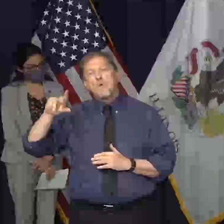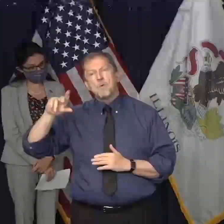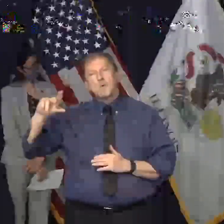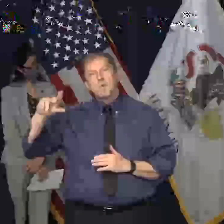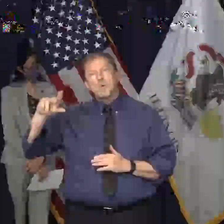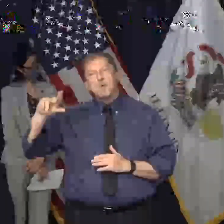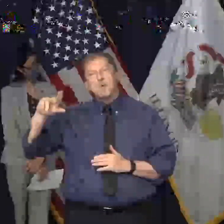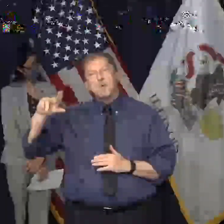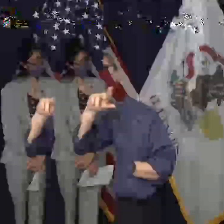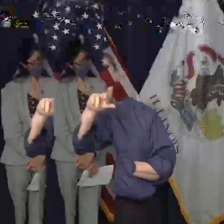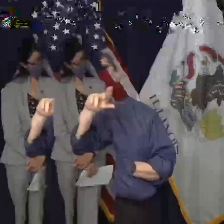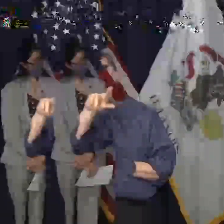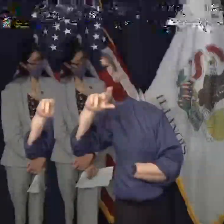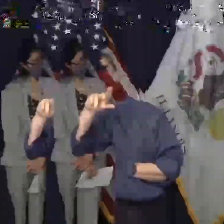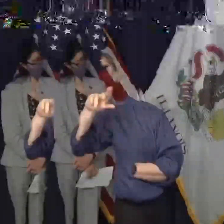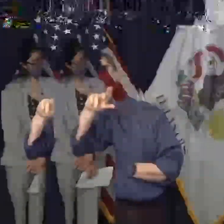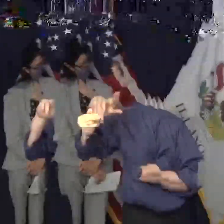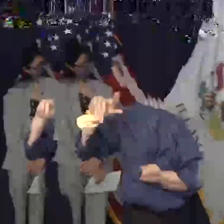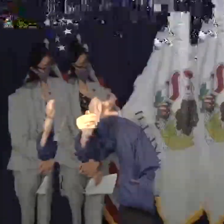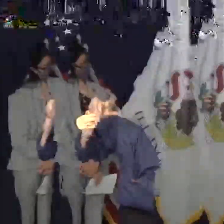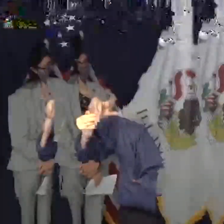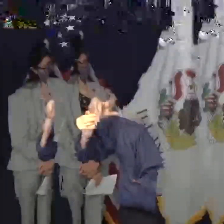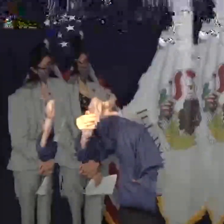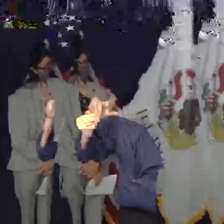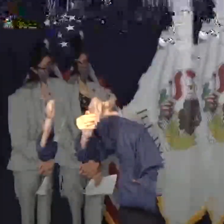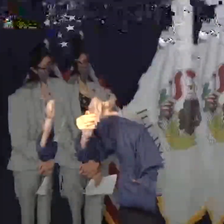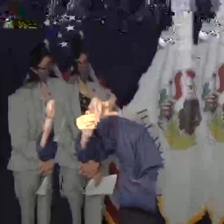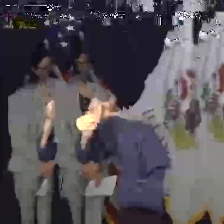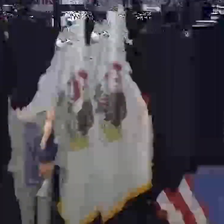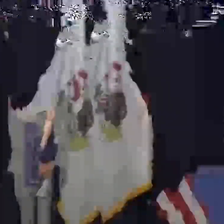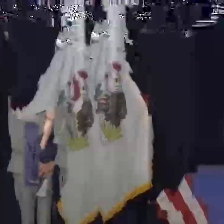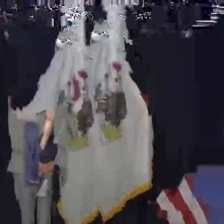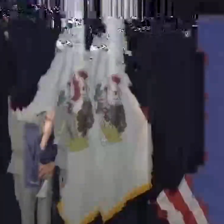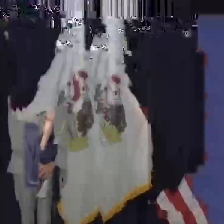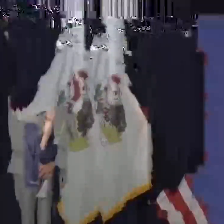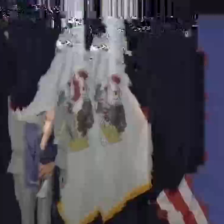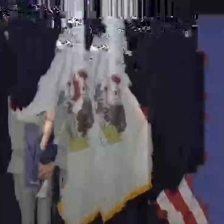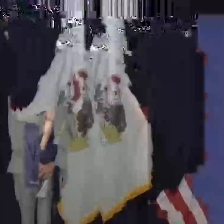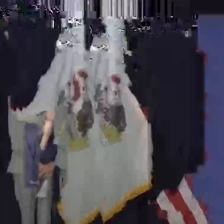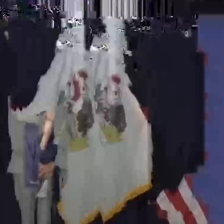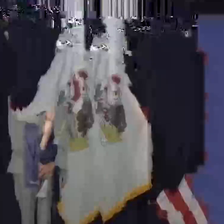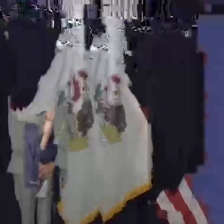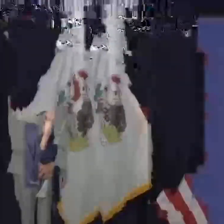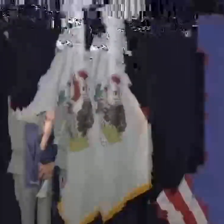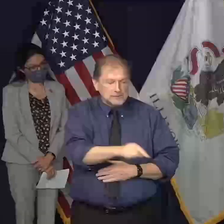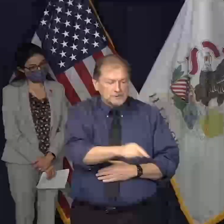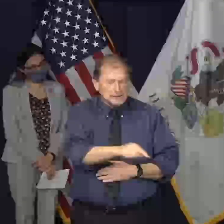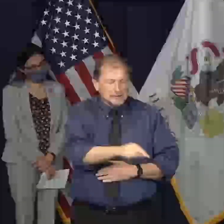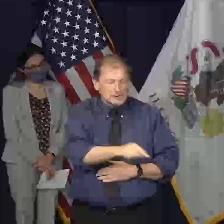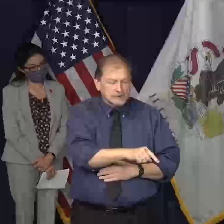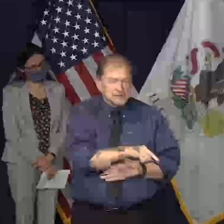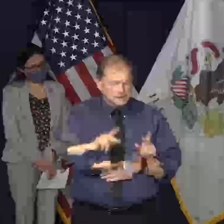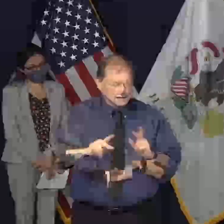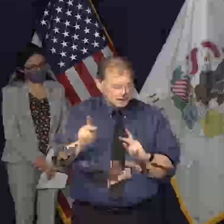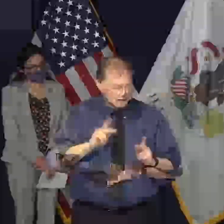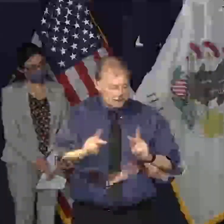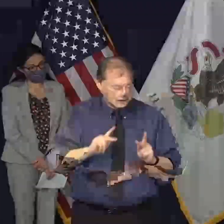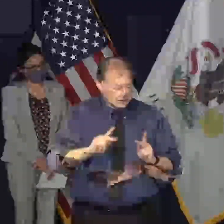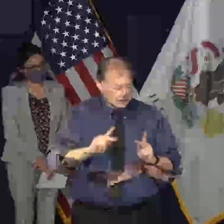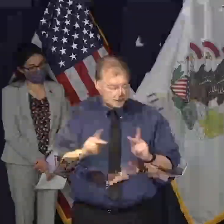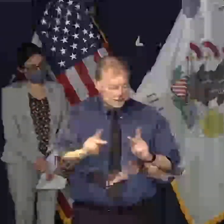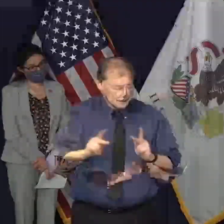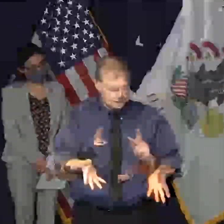of Commerce mission is to cultivate knowledge, connections, and collaborations to effect transformational